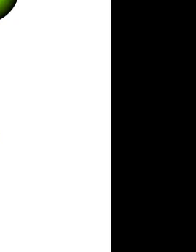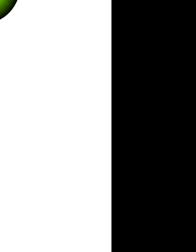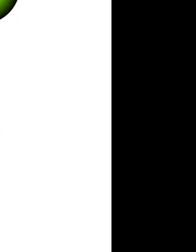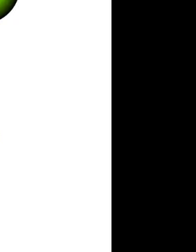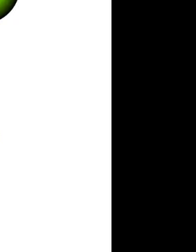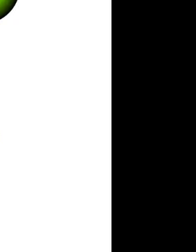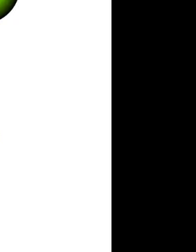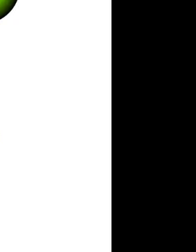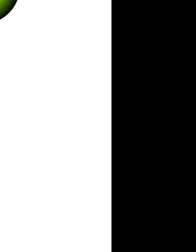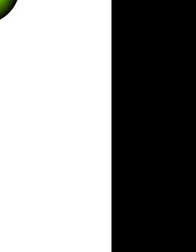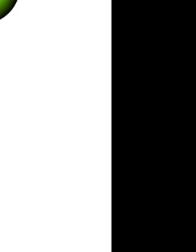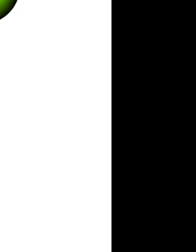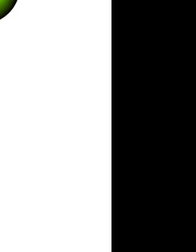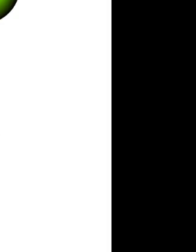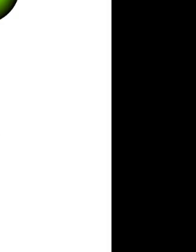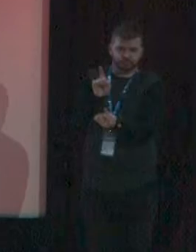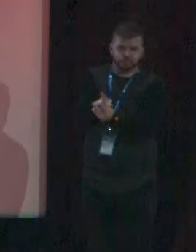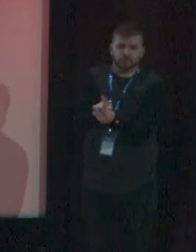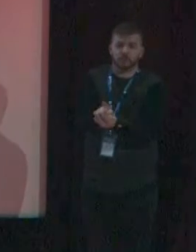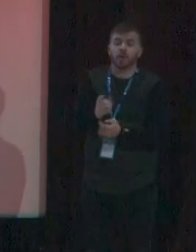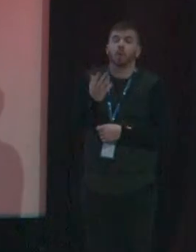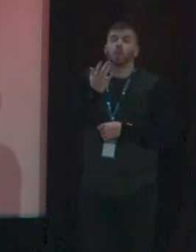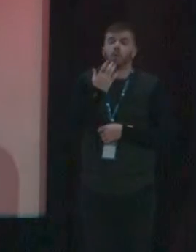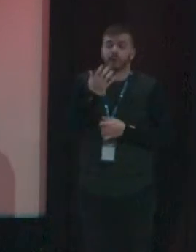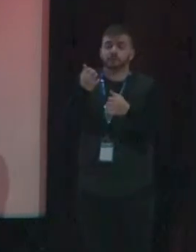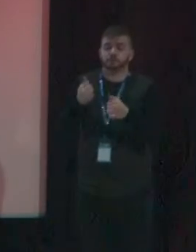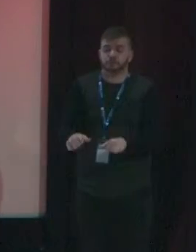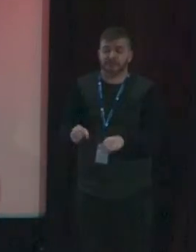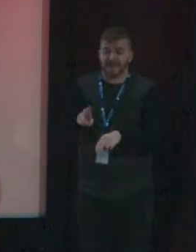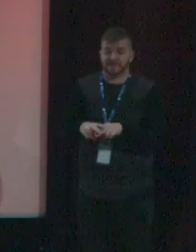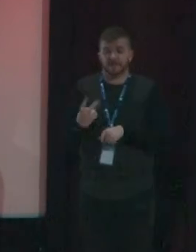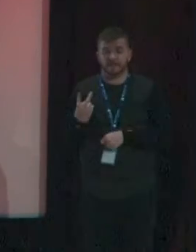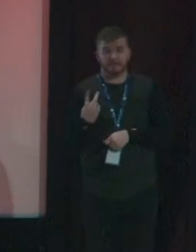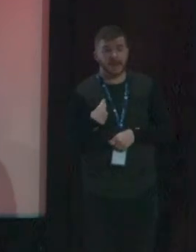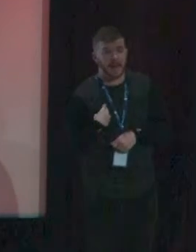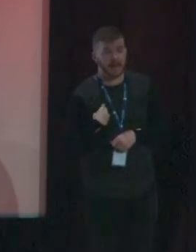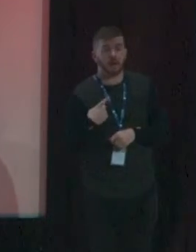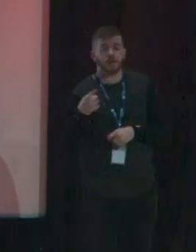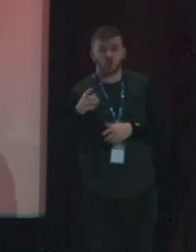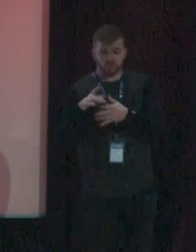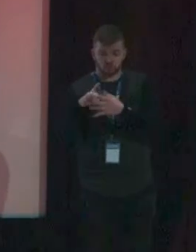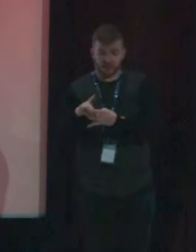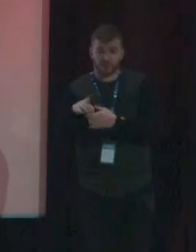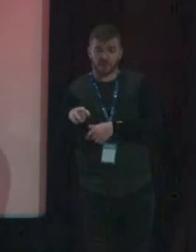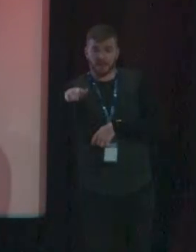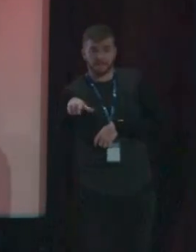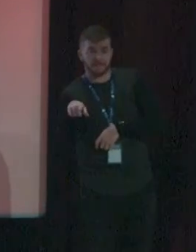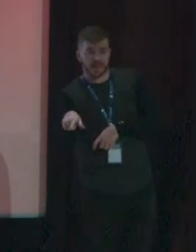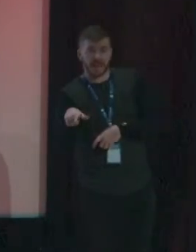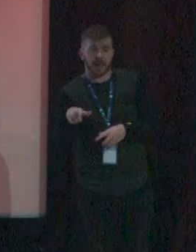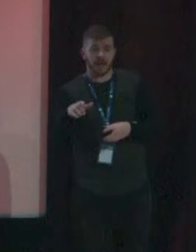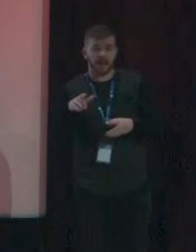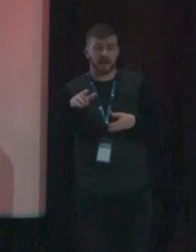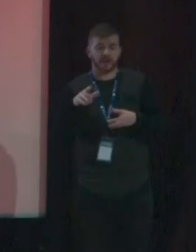meet another player, you encounter another player, and when you do, if you pair up with them, your relationship with that other player